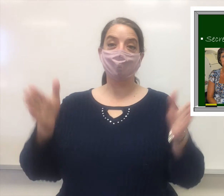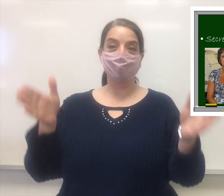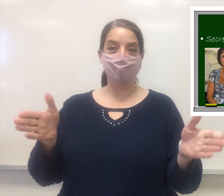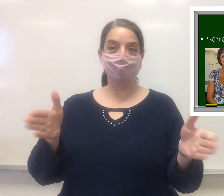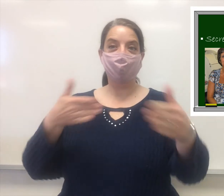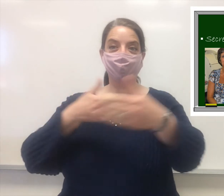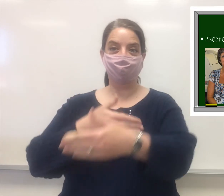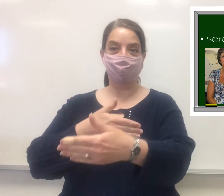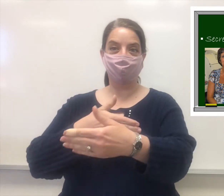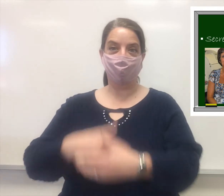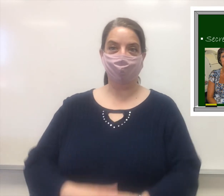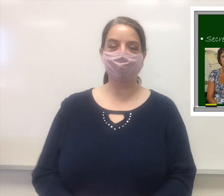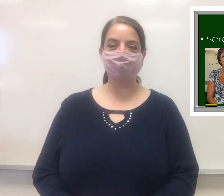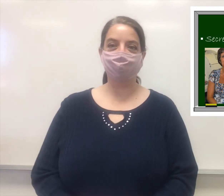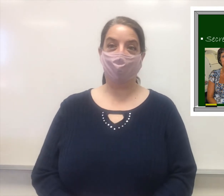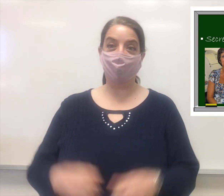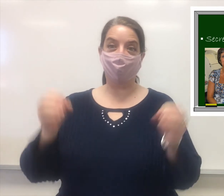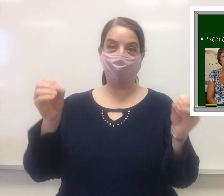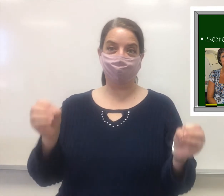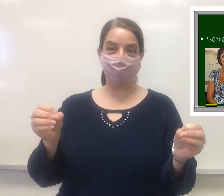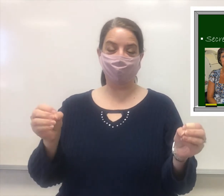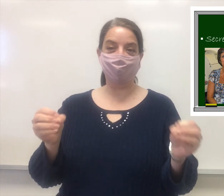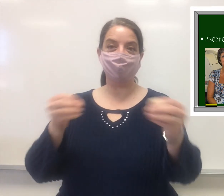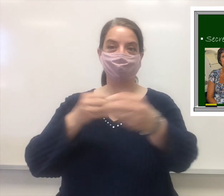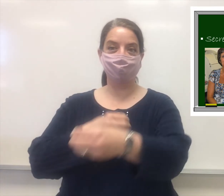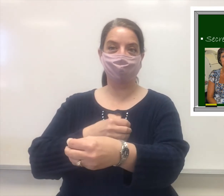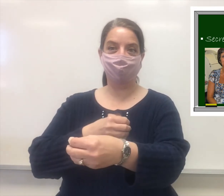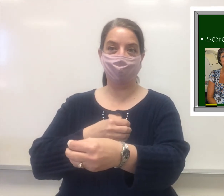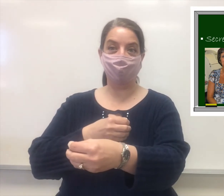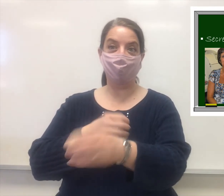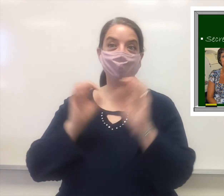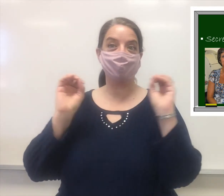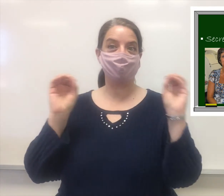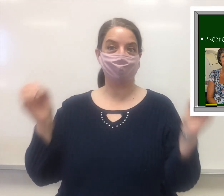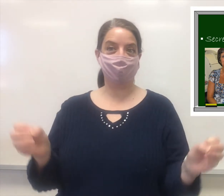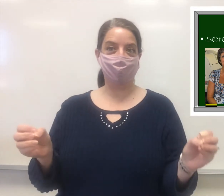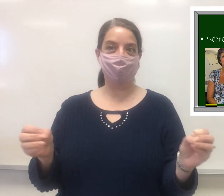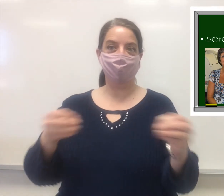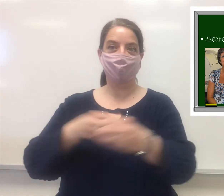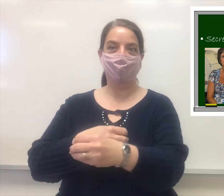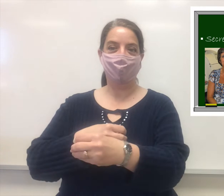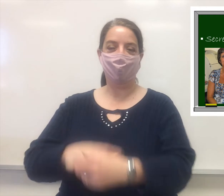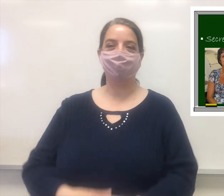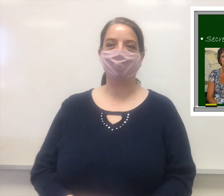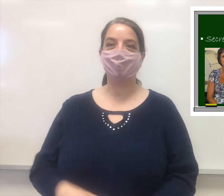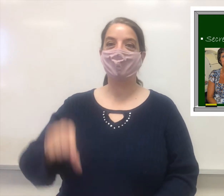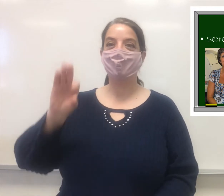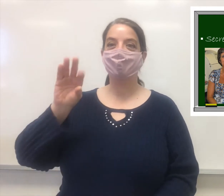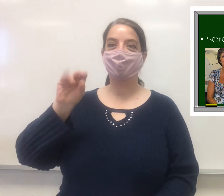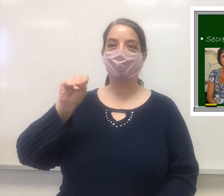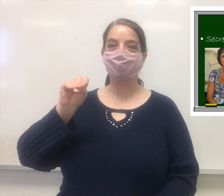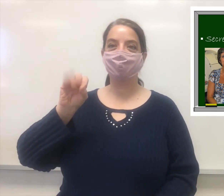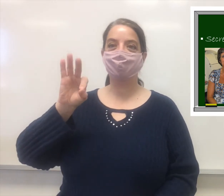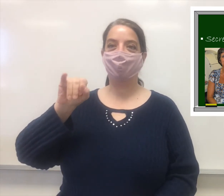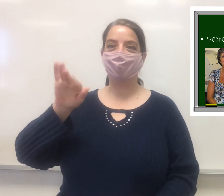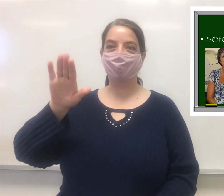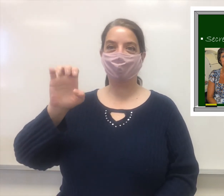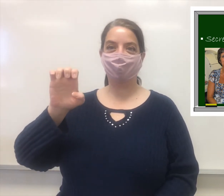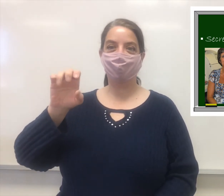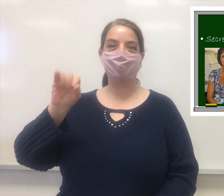A room has 4 walls. An office is a room with 4 walls that starts with an O. Office. You can also spell it. Your